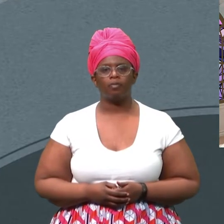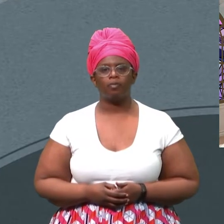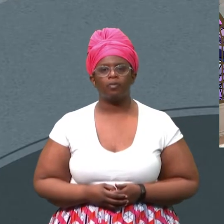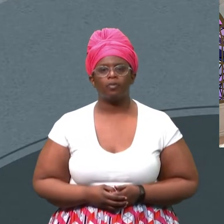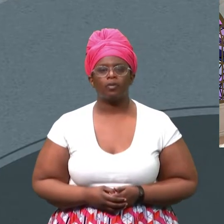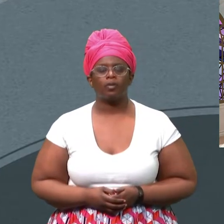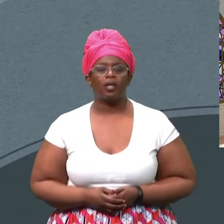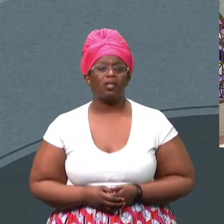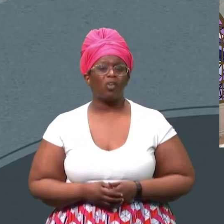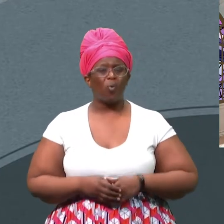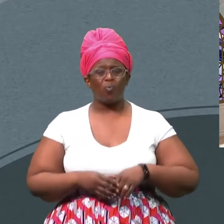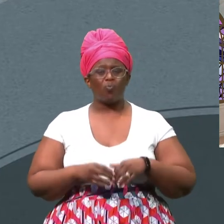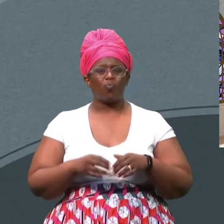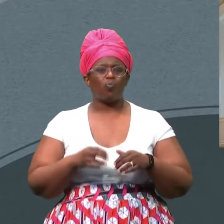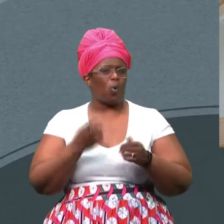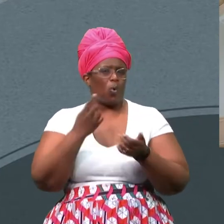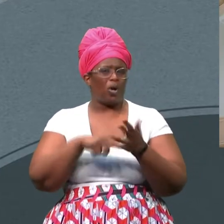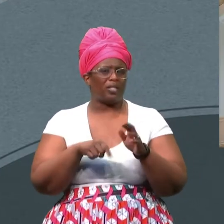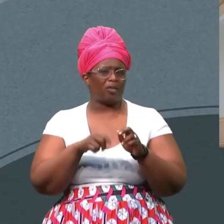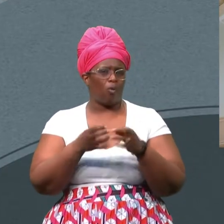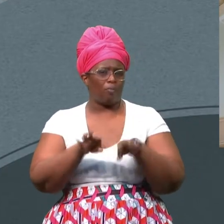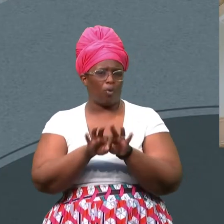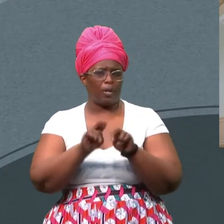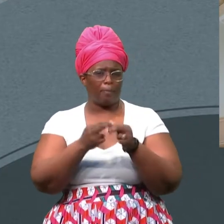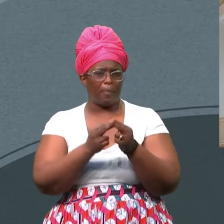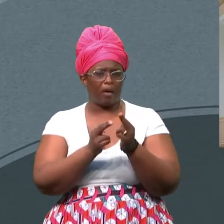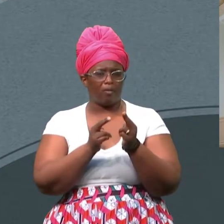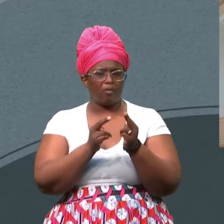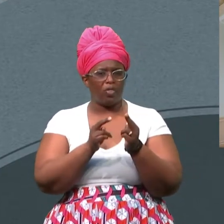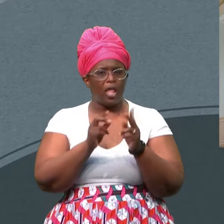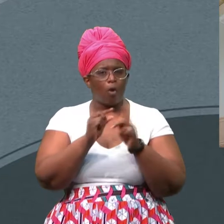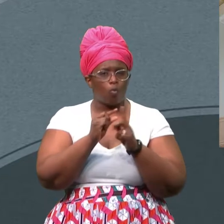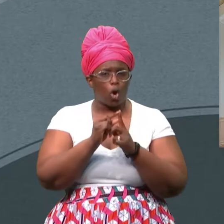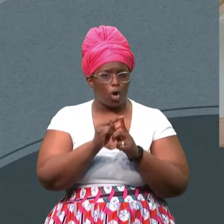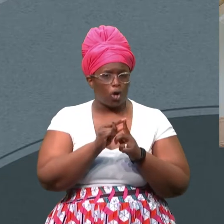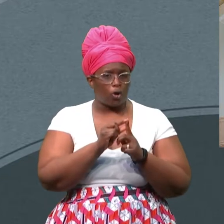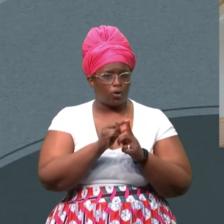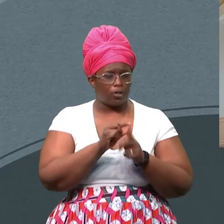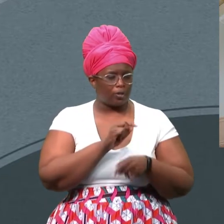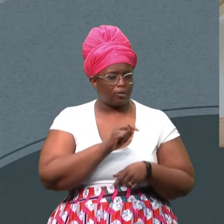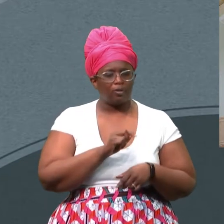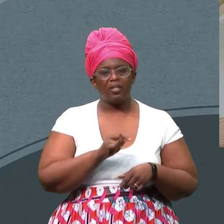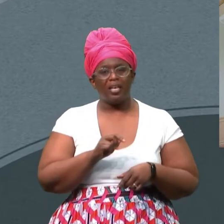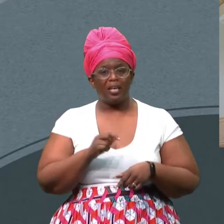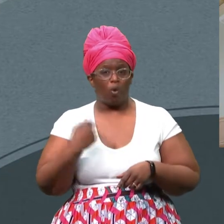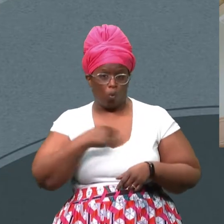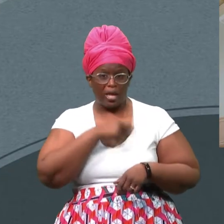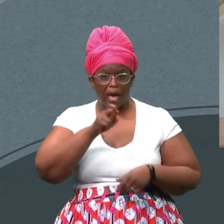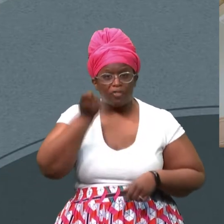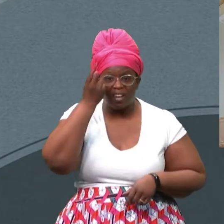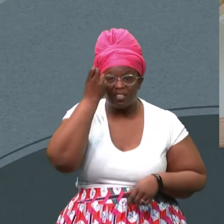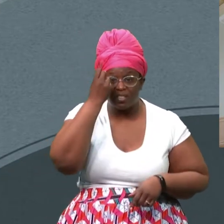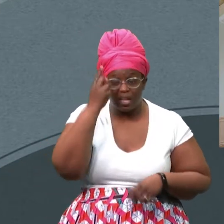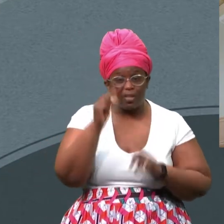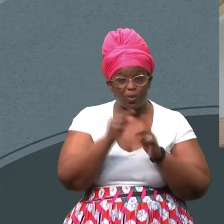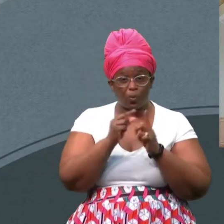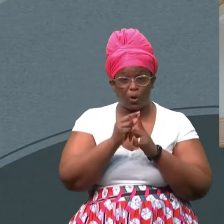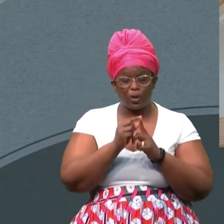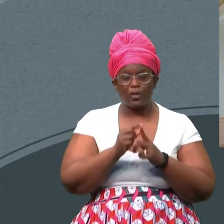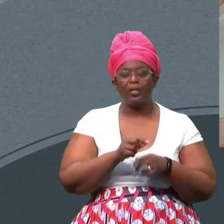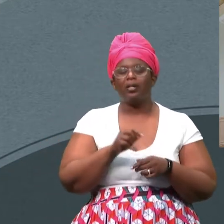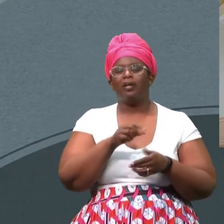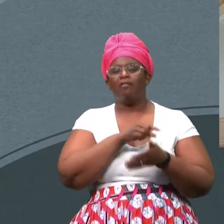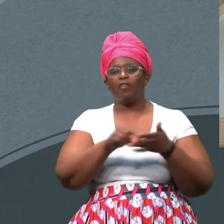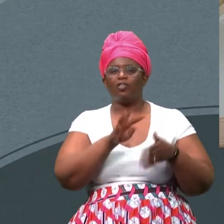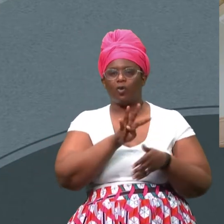understood. See, as Mary begins to share the Magnificat, my soul magnifies the Lord. Verse